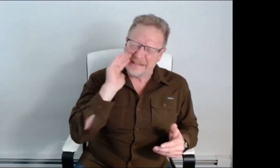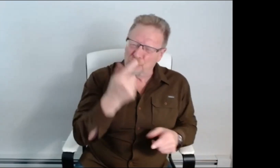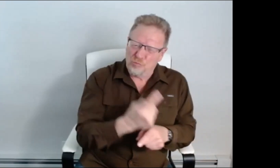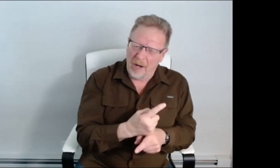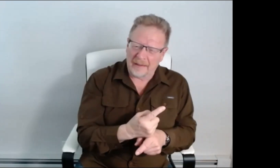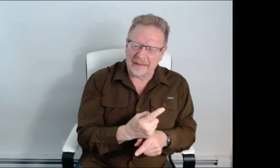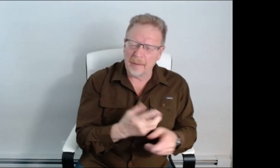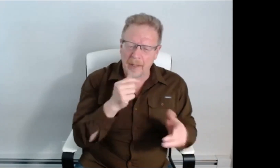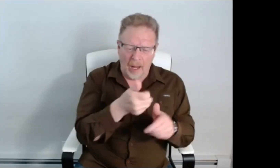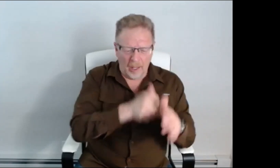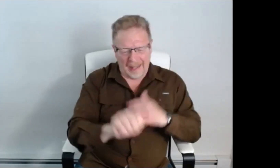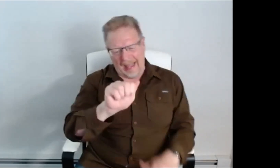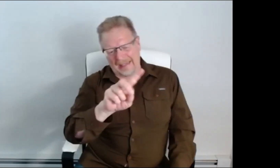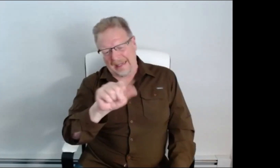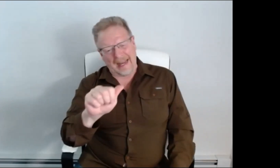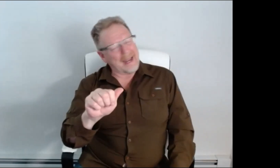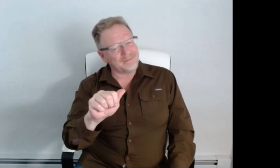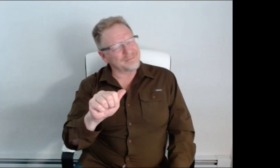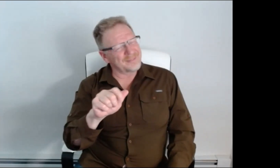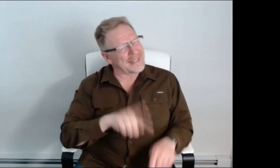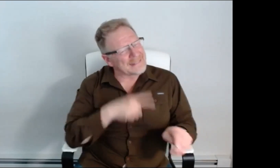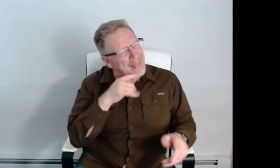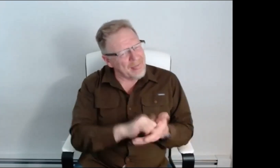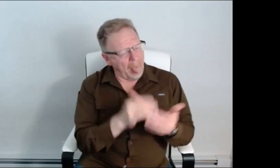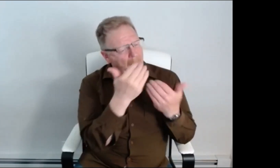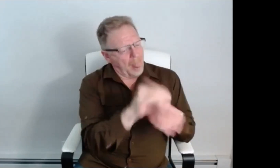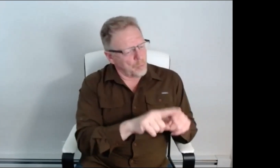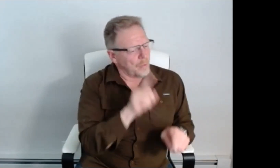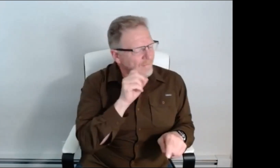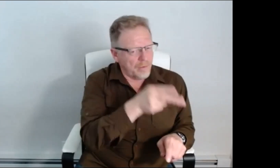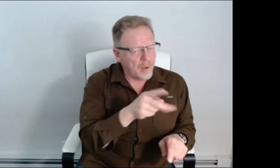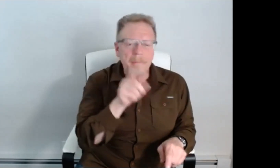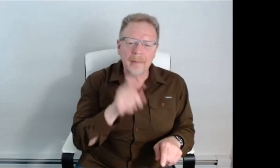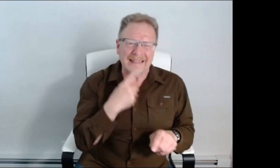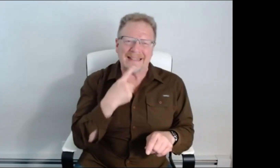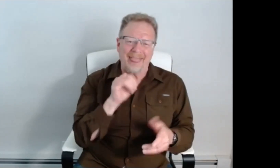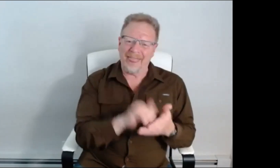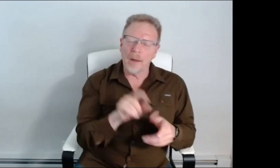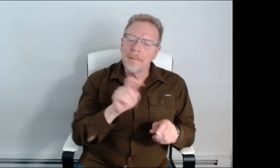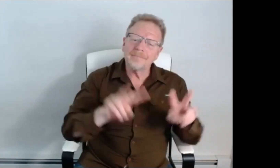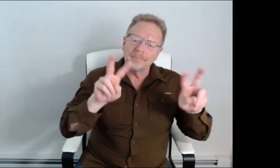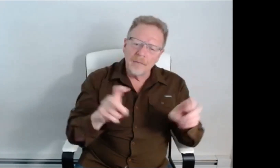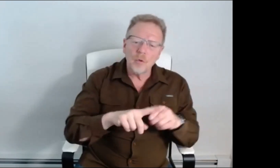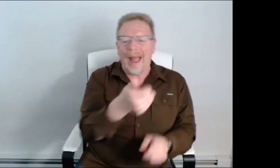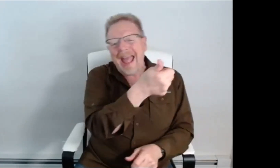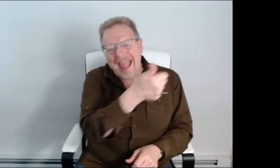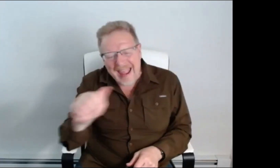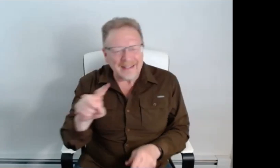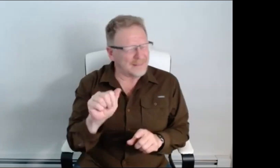the ADA, they have to be open to any type of disability. So they wouldn't be able to say no. So that's where that's how